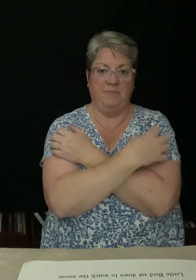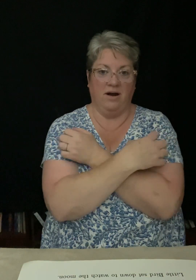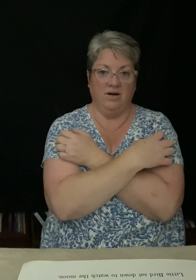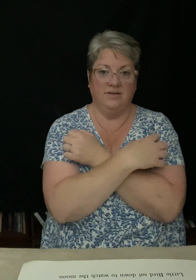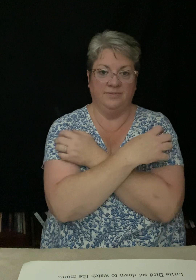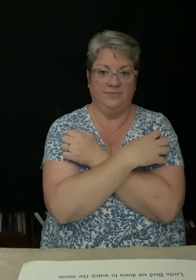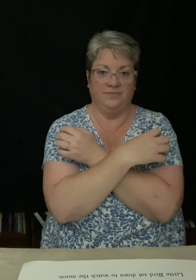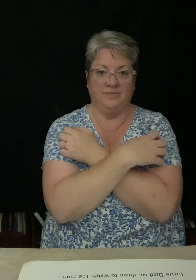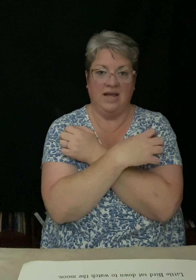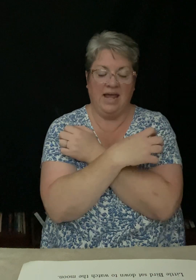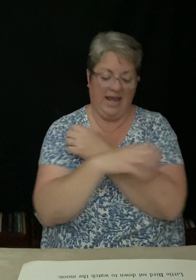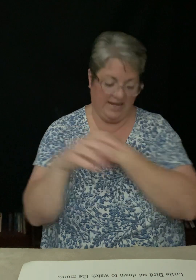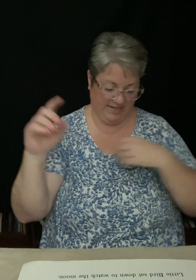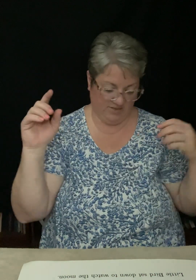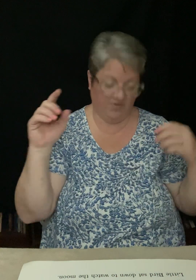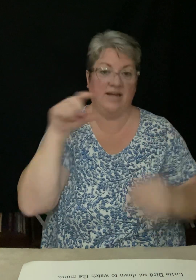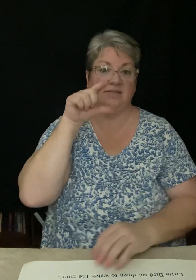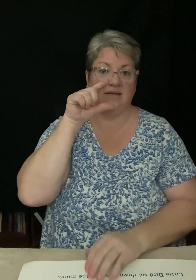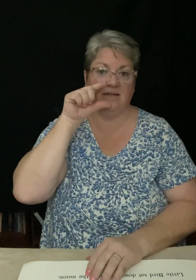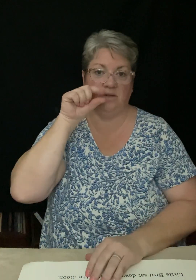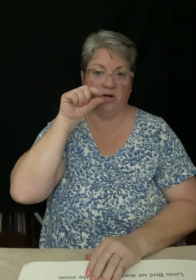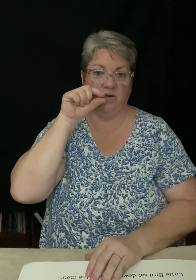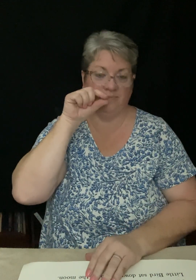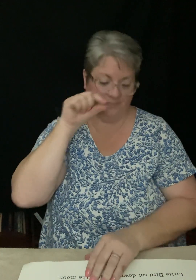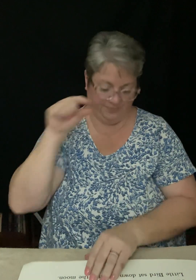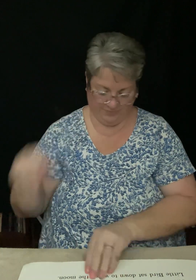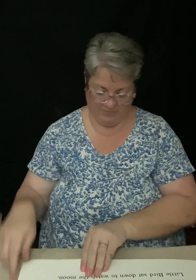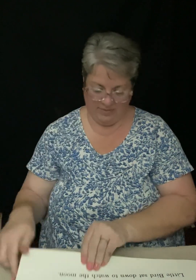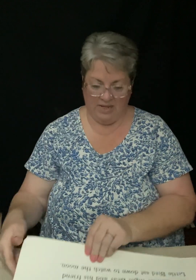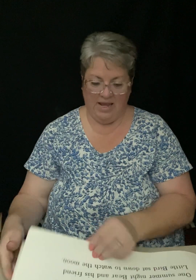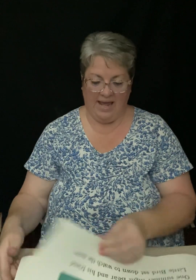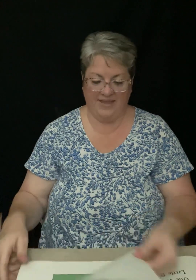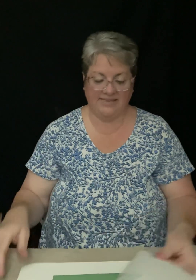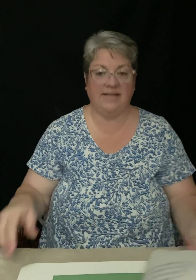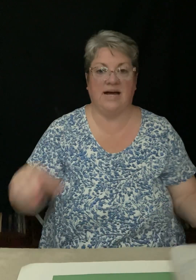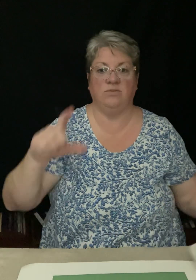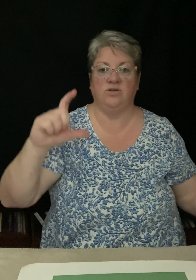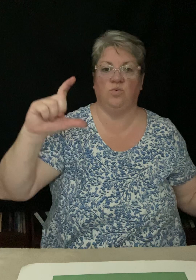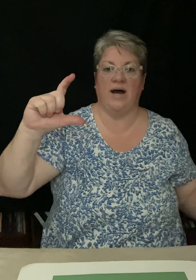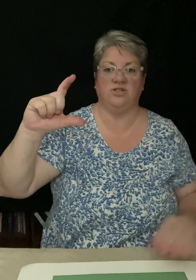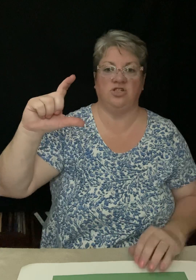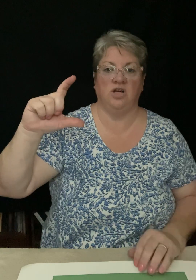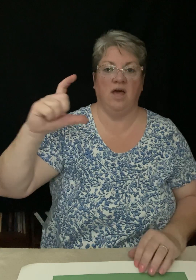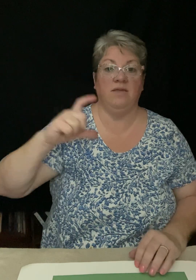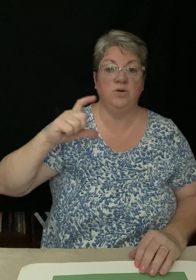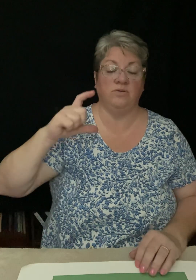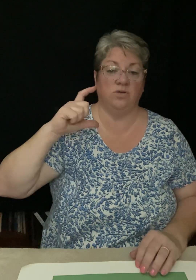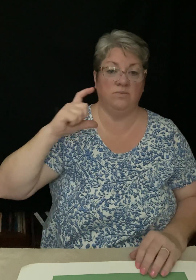Bear and his friend Little Bird. And they sat down to watch the moon. So the moon